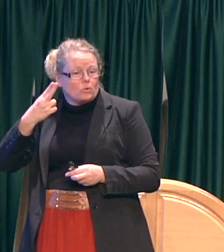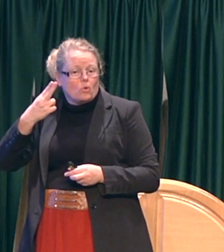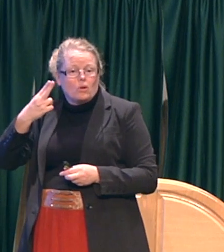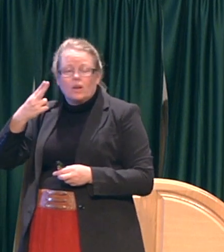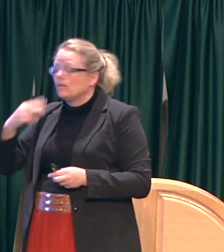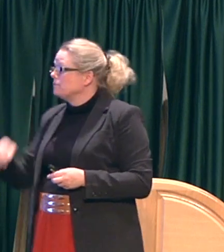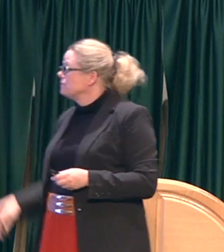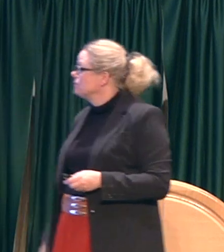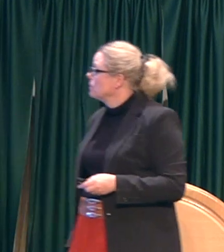Decorah.